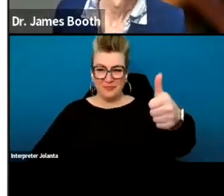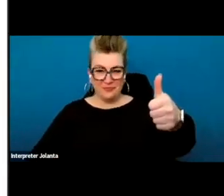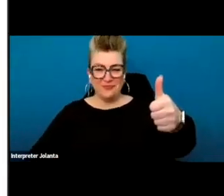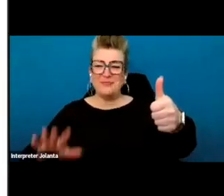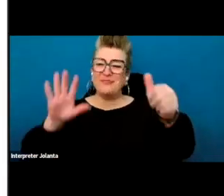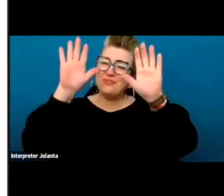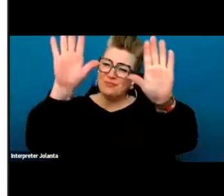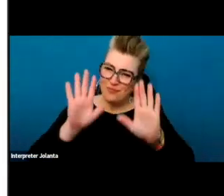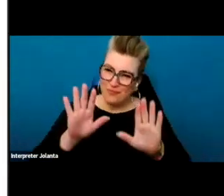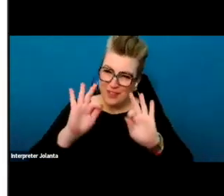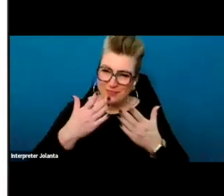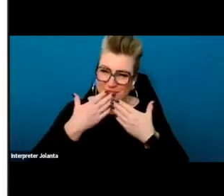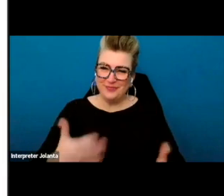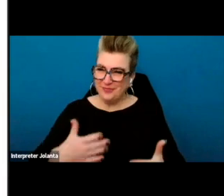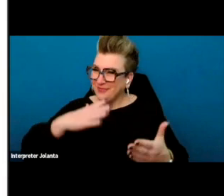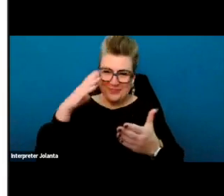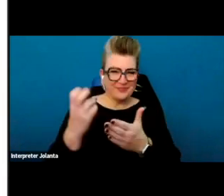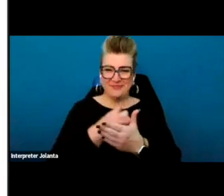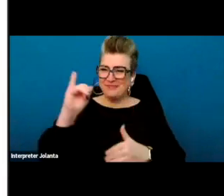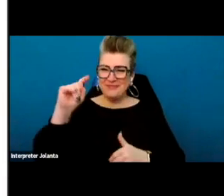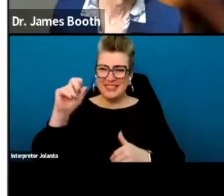Great. Yes, we can. It's working.